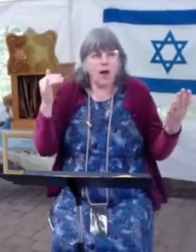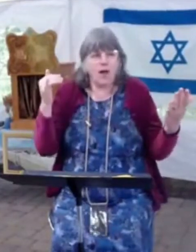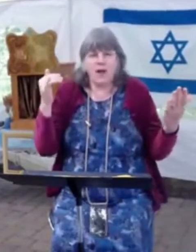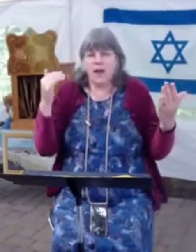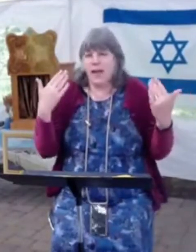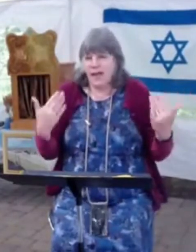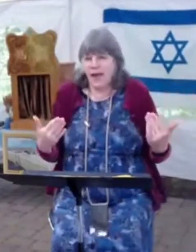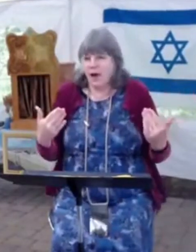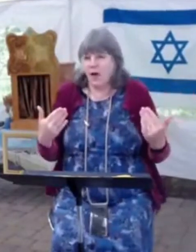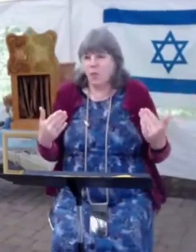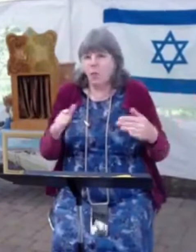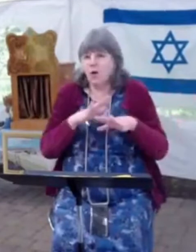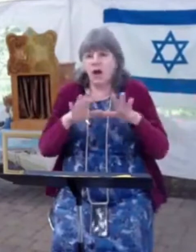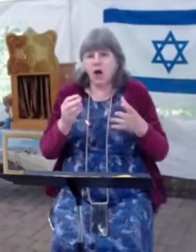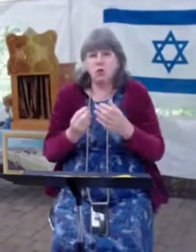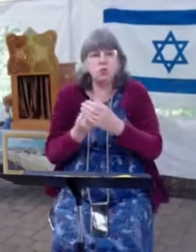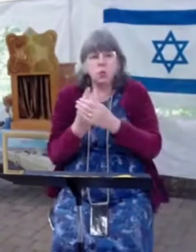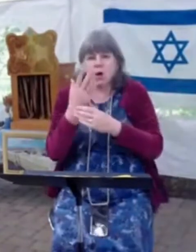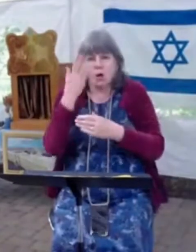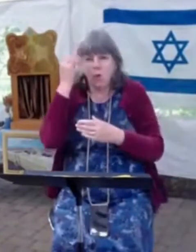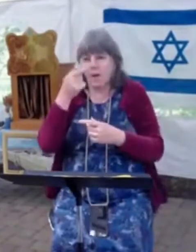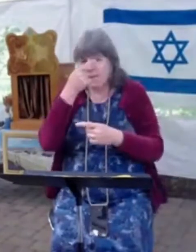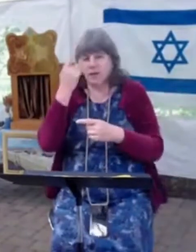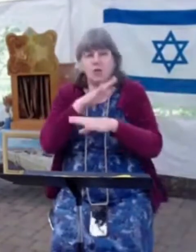So if they're not seeing it, because we ain't showing it.